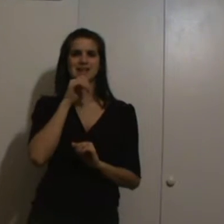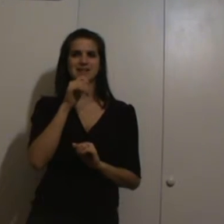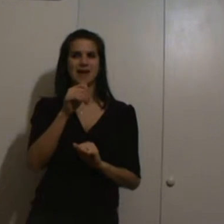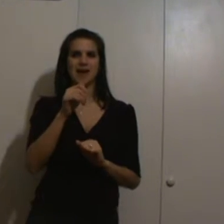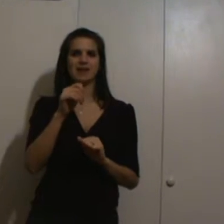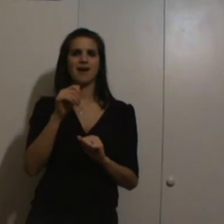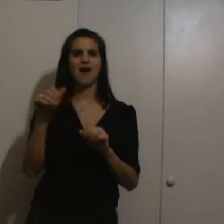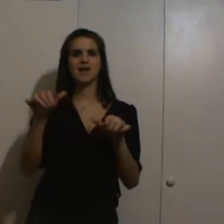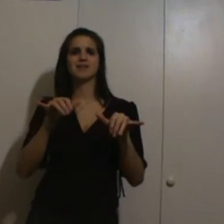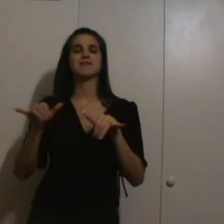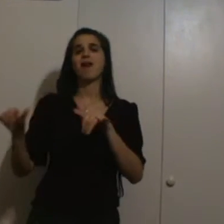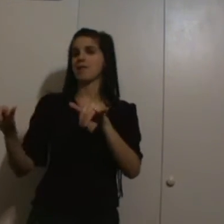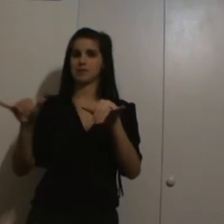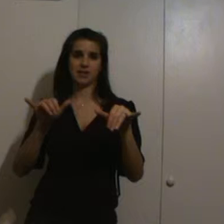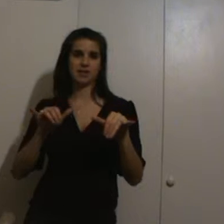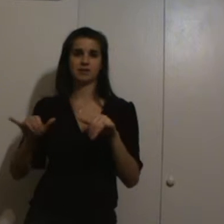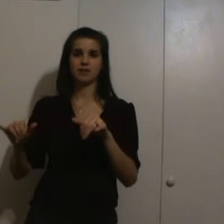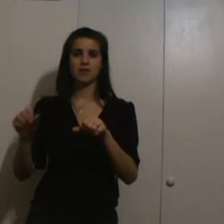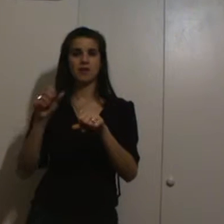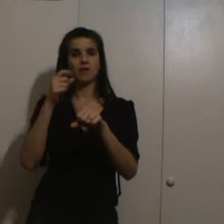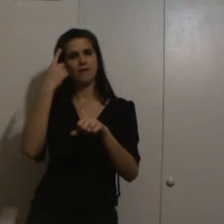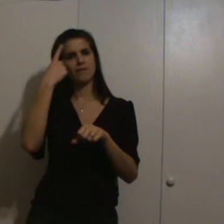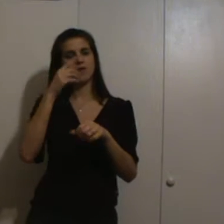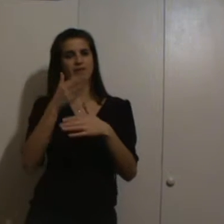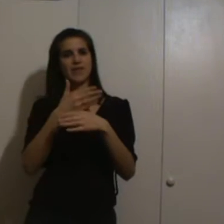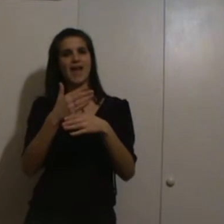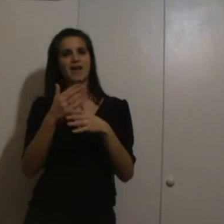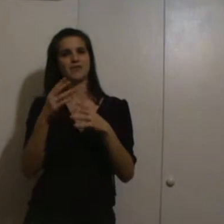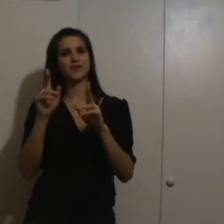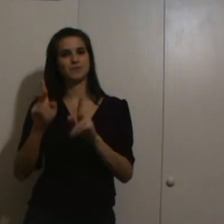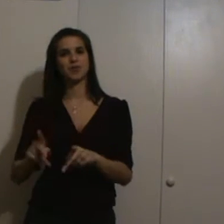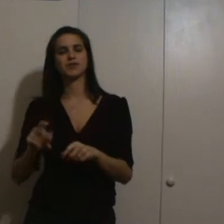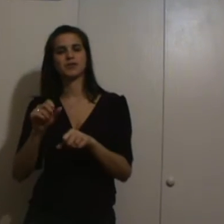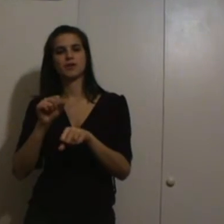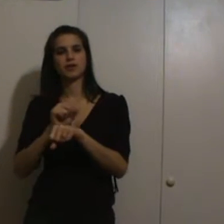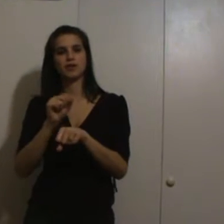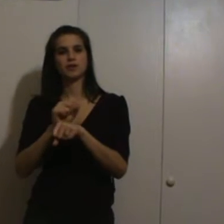hours, 6 days a week. Overtime and Sundays, no pay.